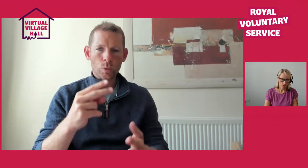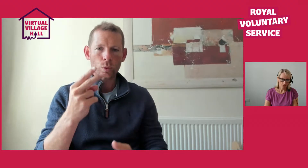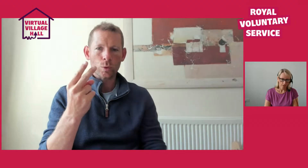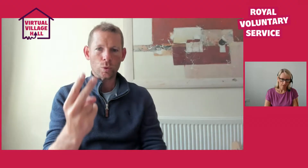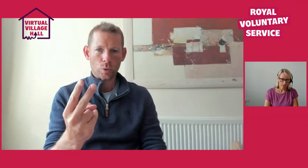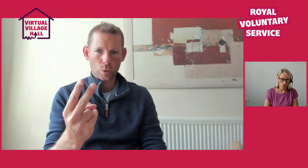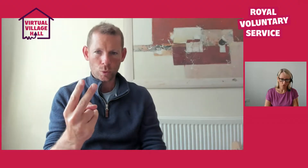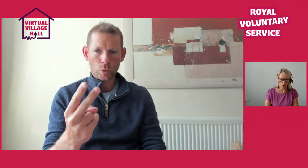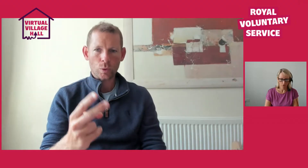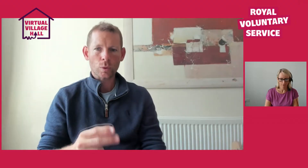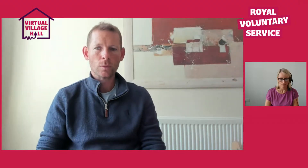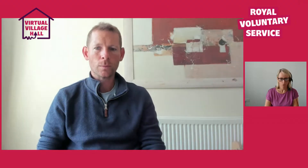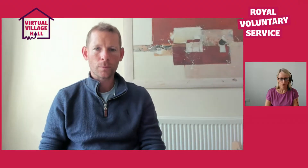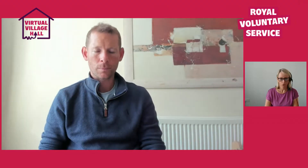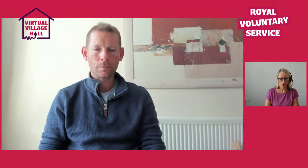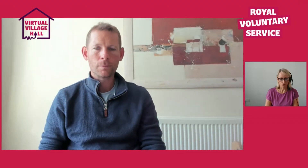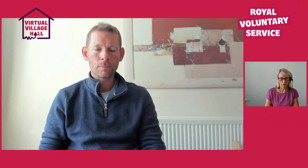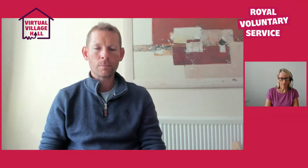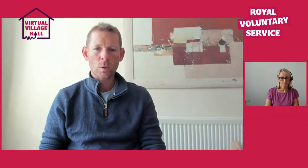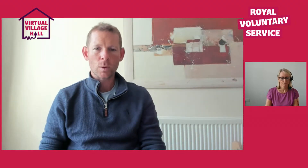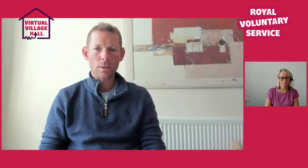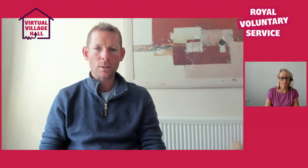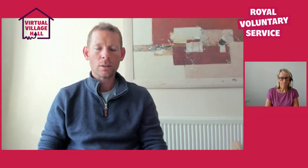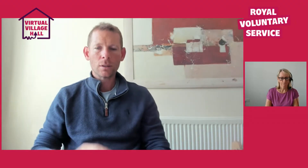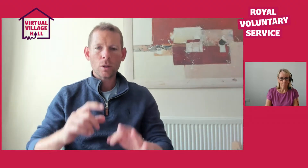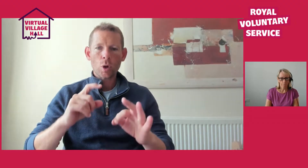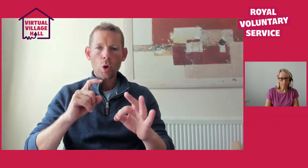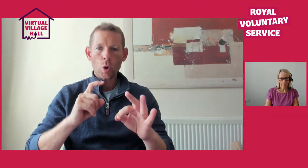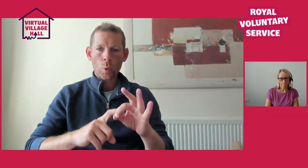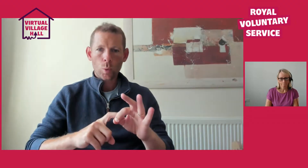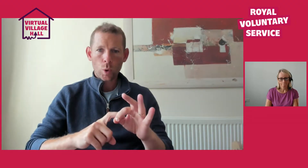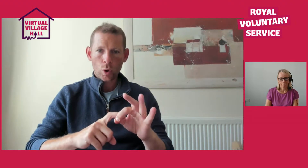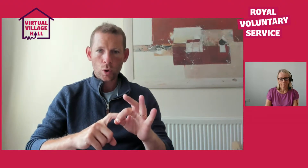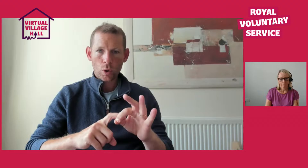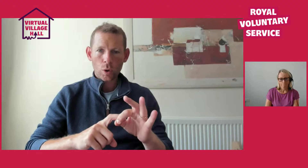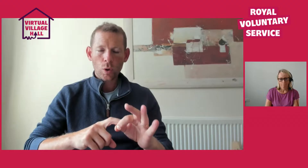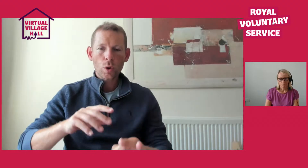to 2. Quarter to 2.